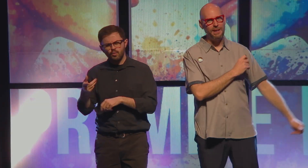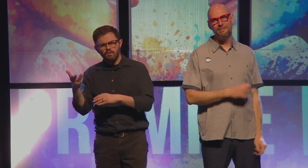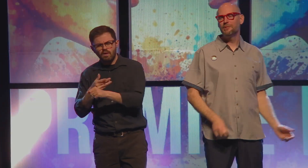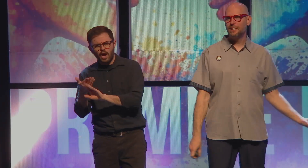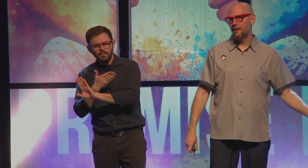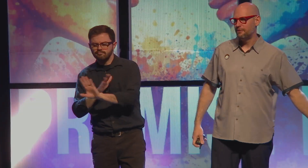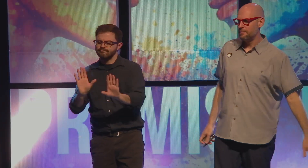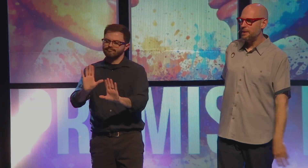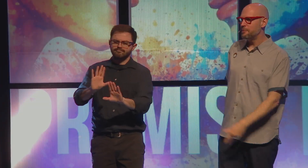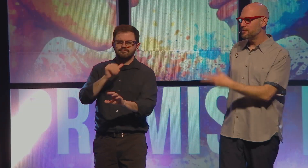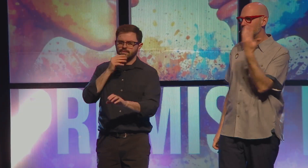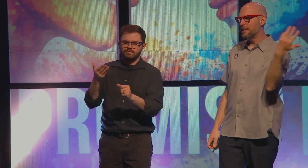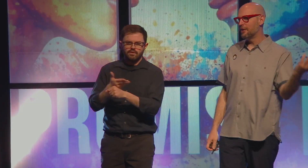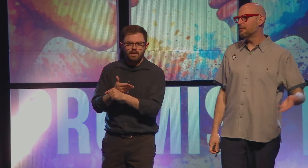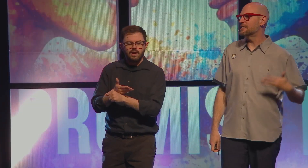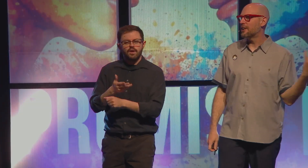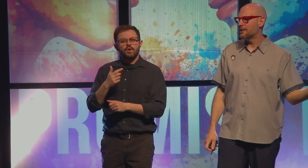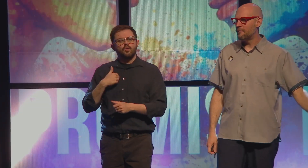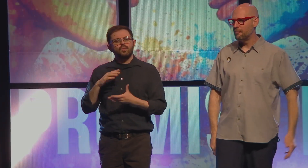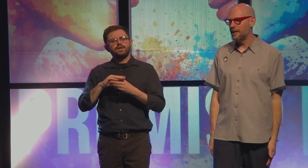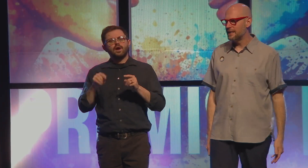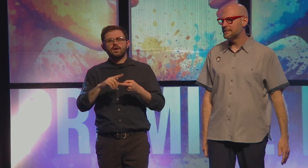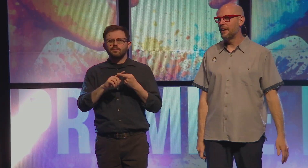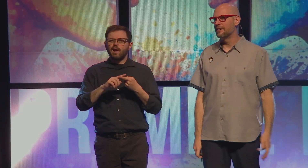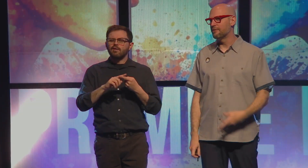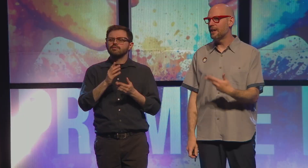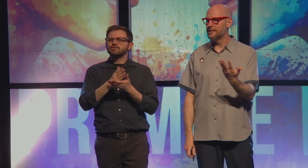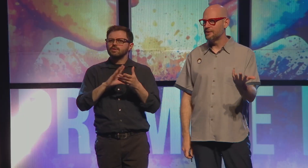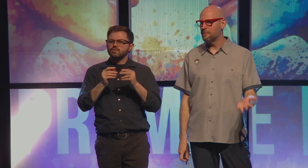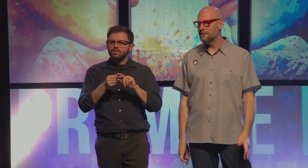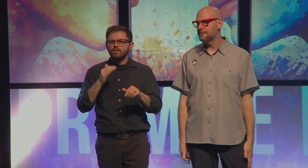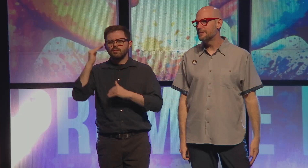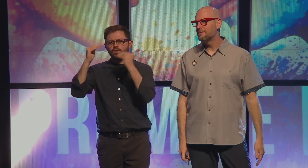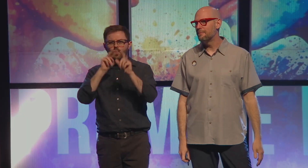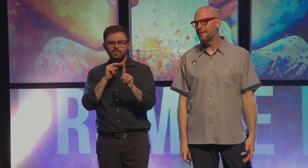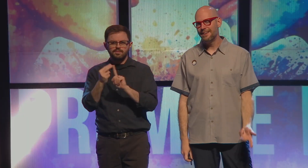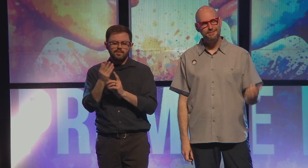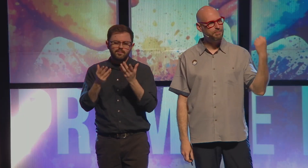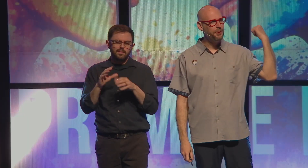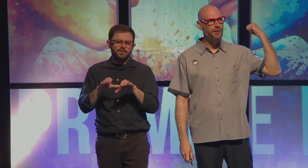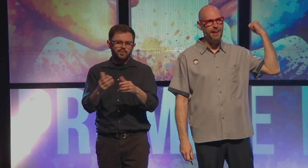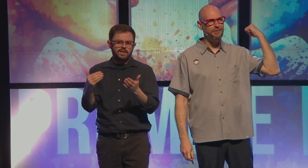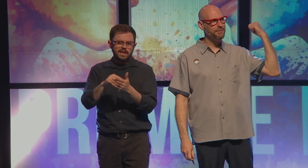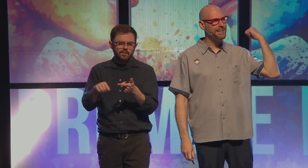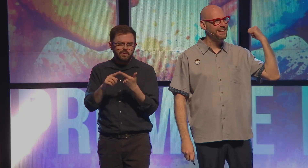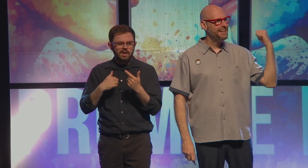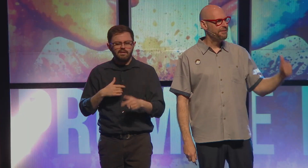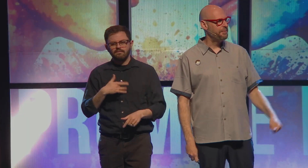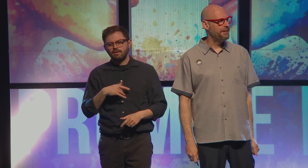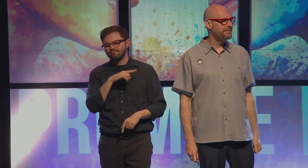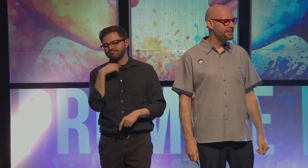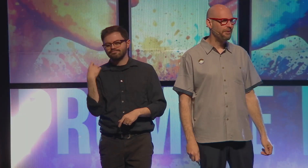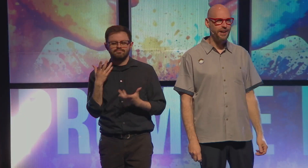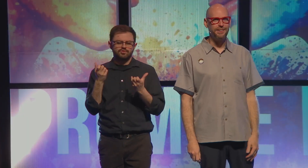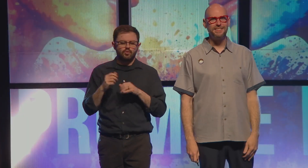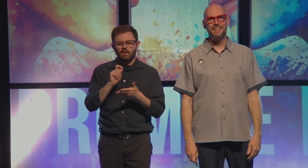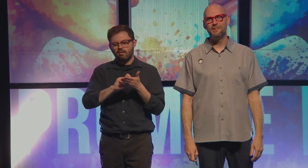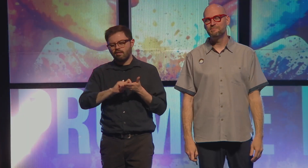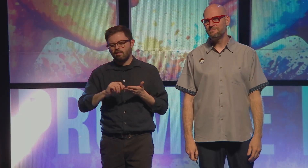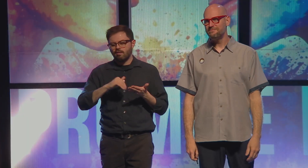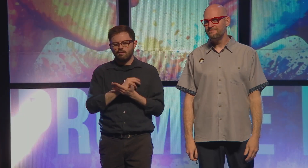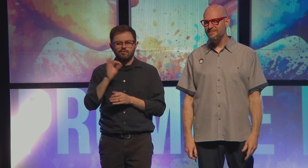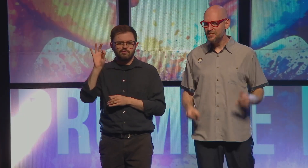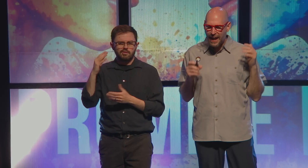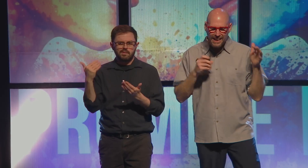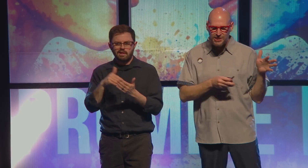faith perspective. It was a lot of fun. Maybe we'll do it here. I'll recycle that one when I get tired of writing sermons. Be like, pull one out from the records